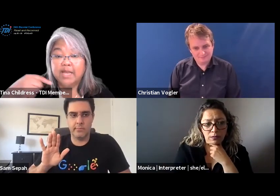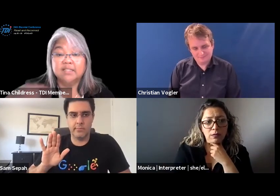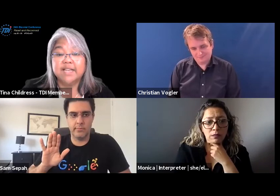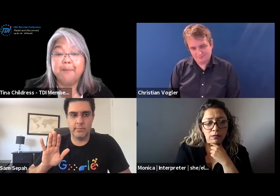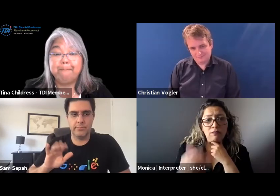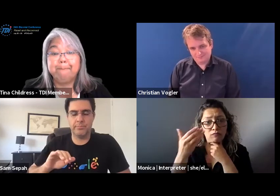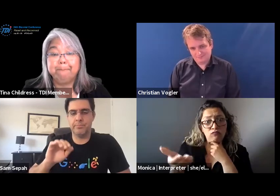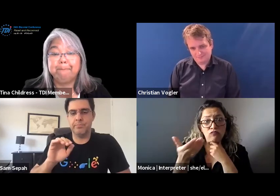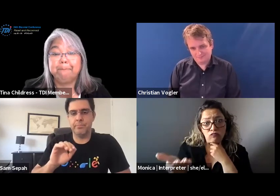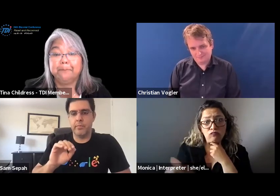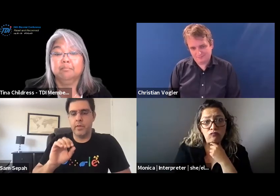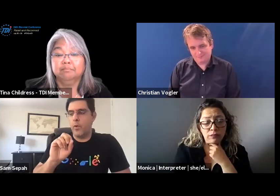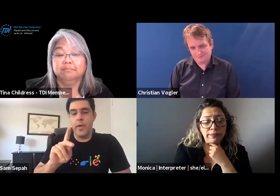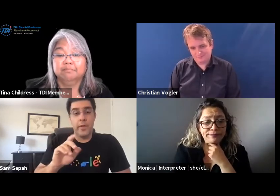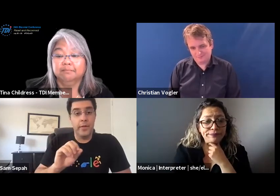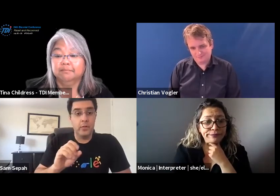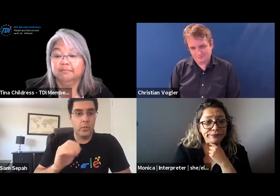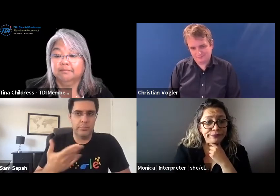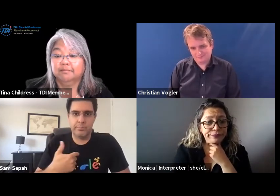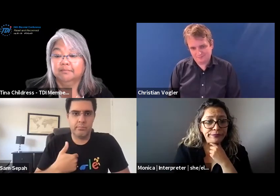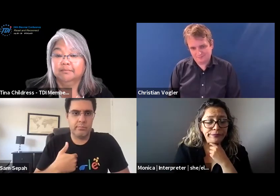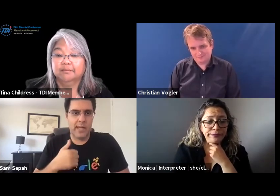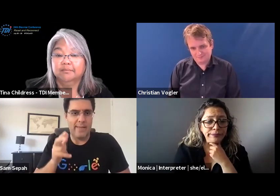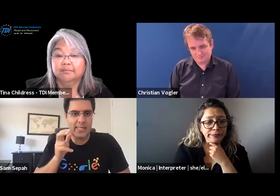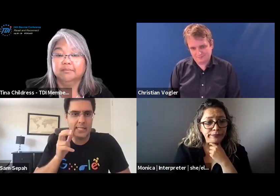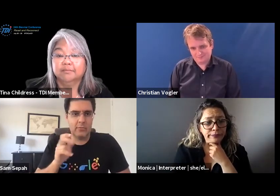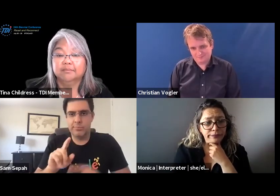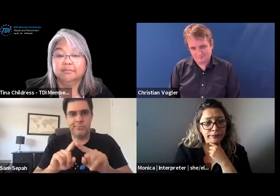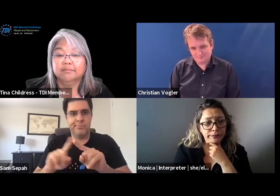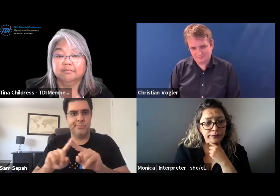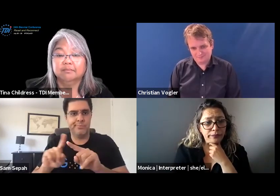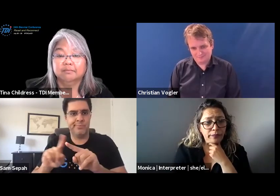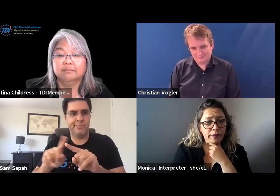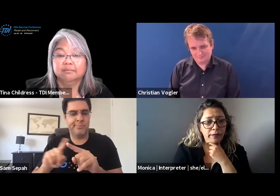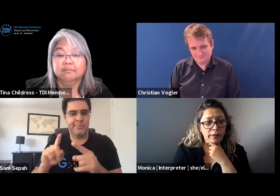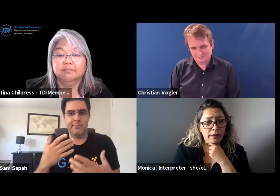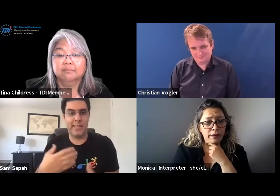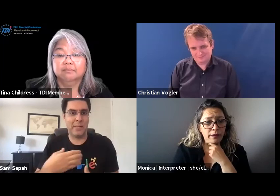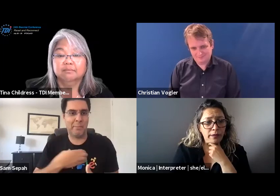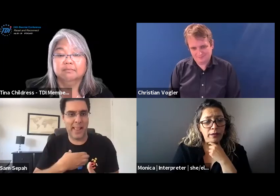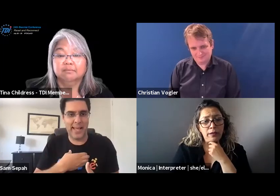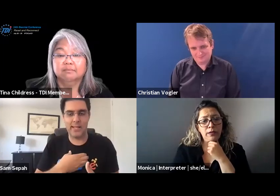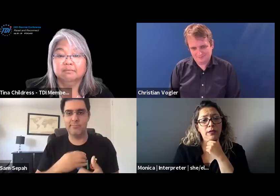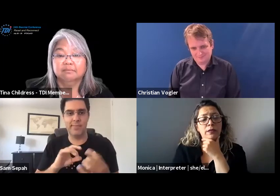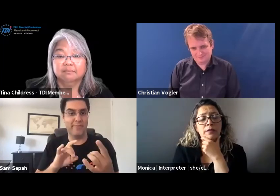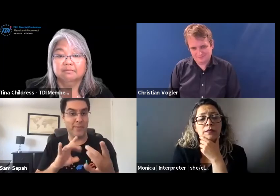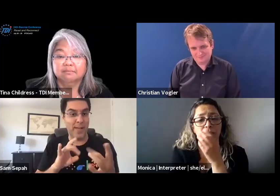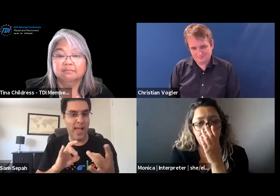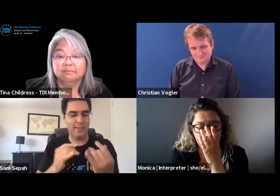Go ahead, Sam. Sam here. Okay, so I've listened to different complaints